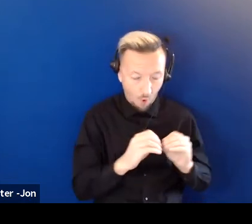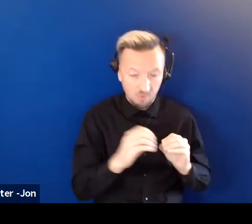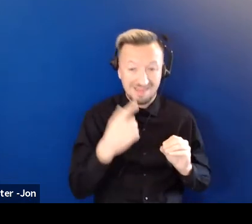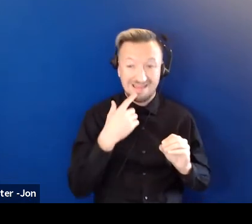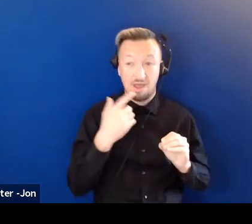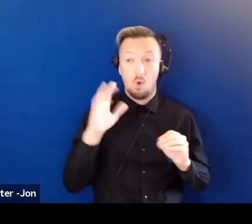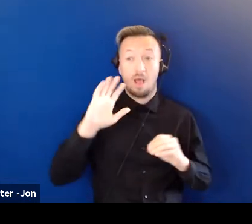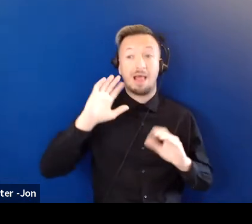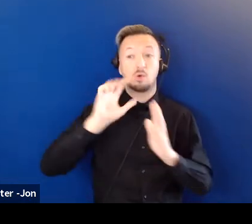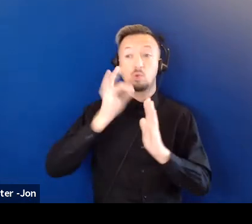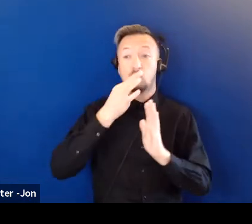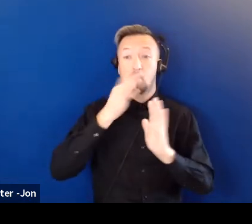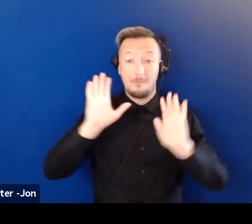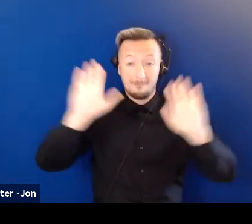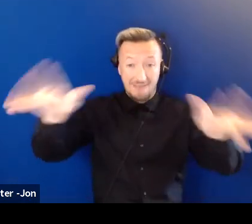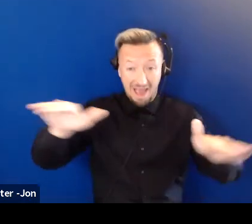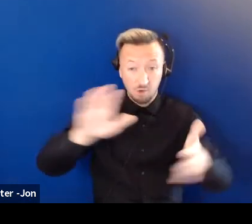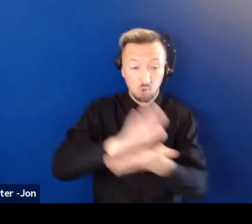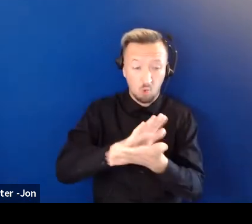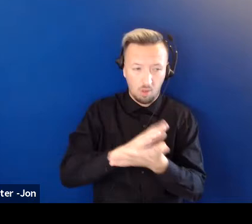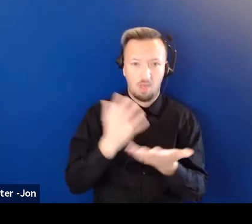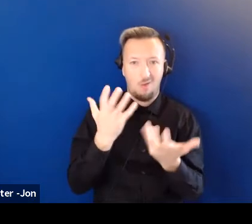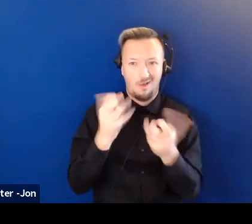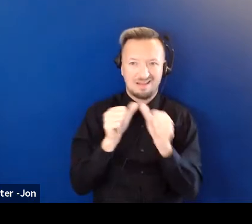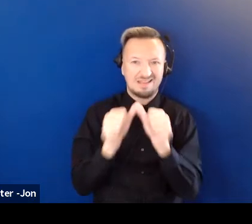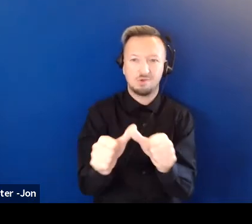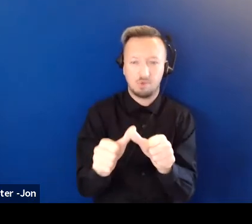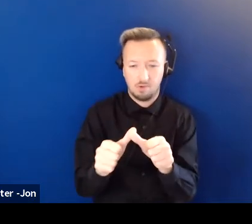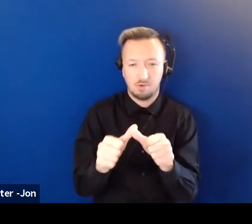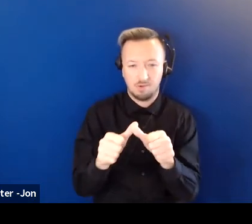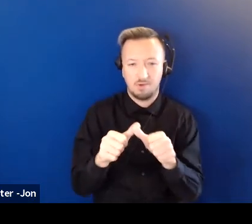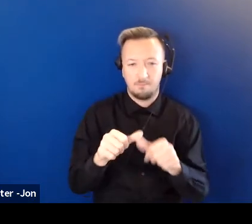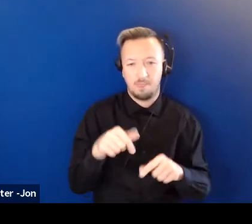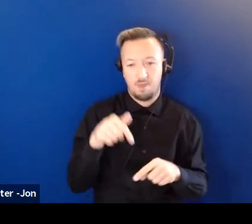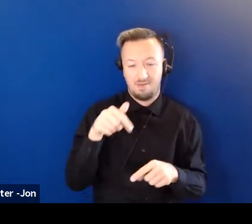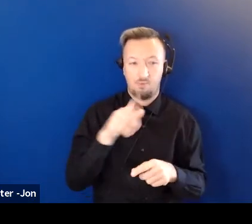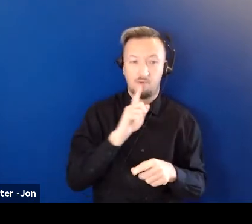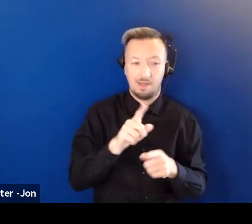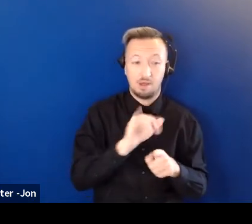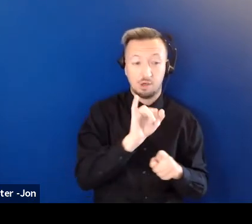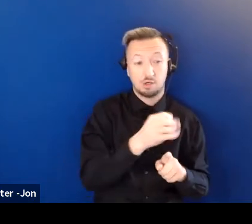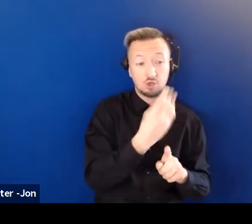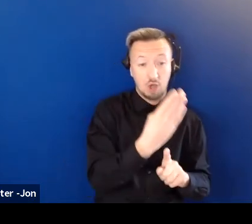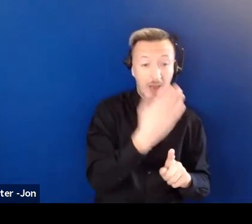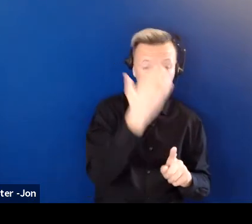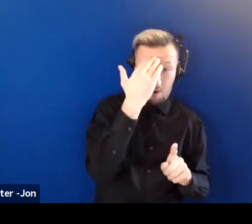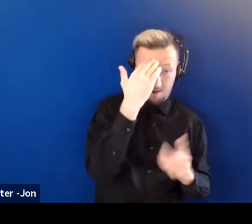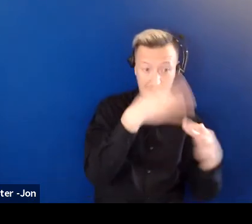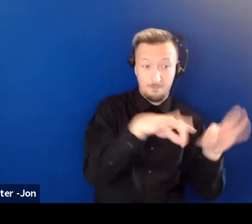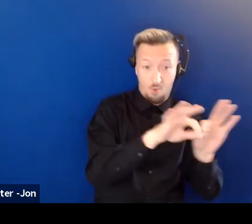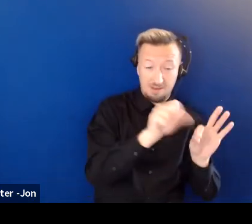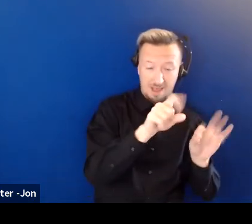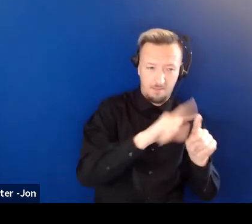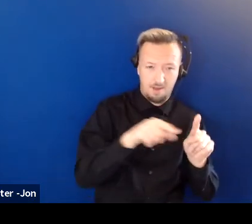in classrooms. So this is really kind of blossomed into a far better thing than job awareness. Not that that's not beneficial, but we're